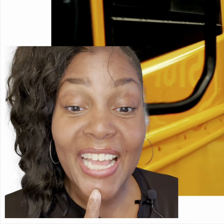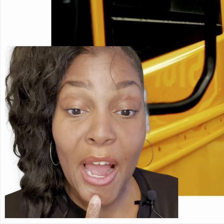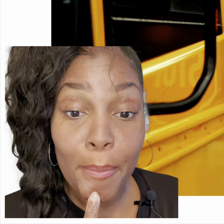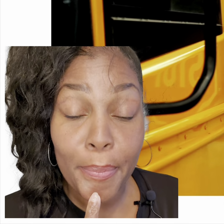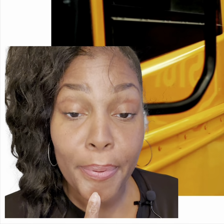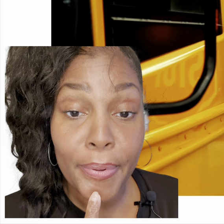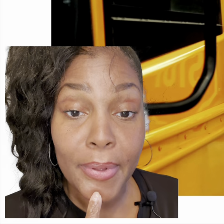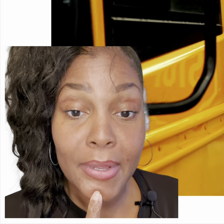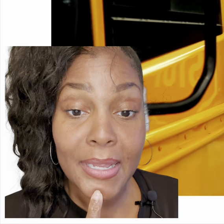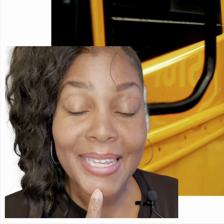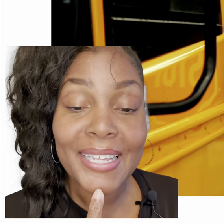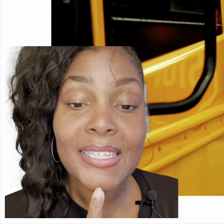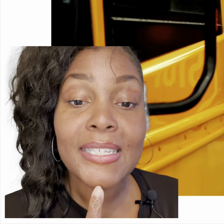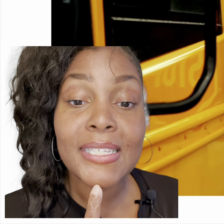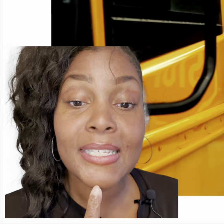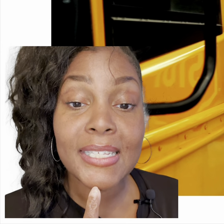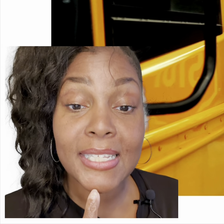Stop.